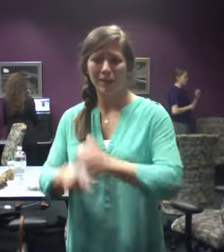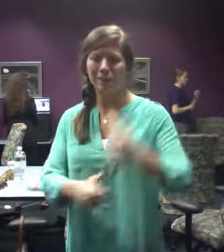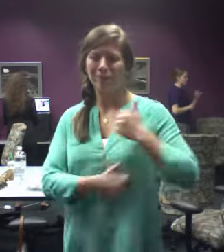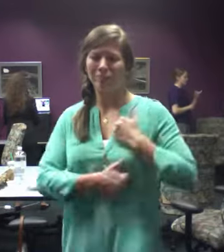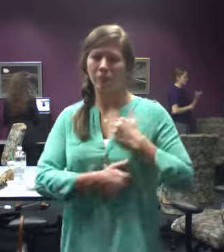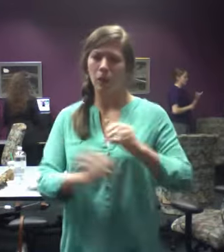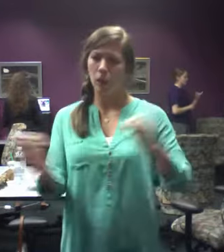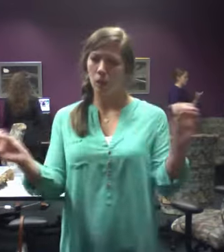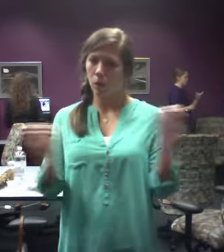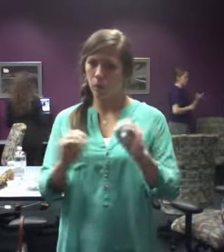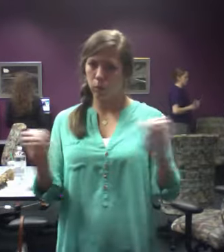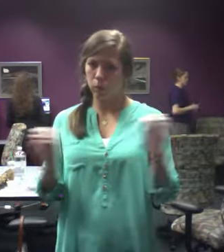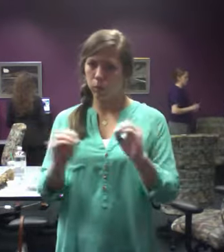And they lacked supplies.